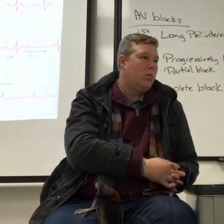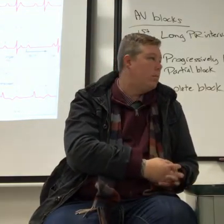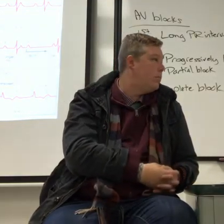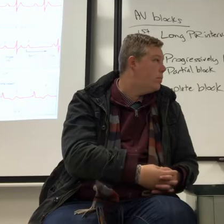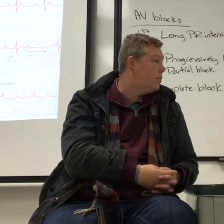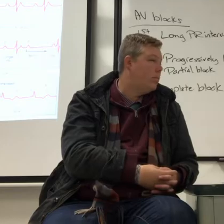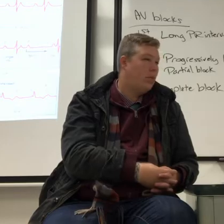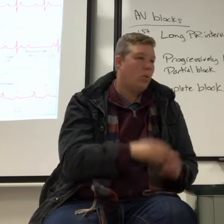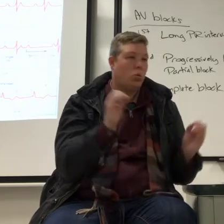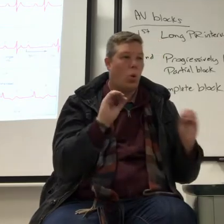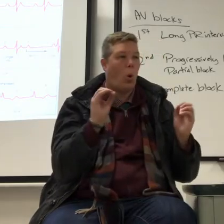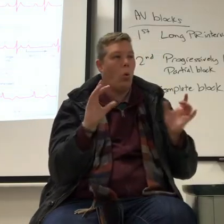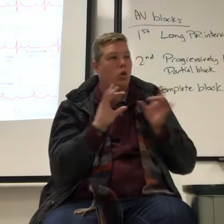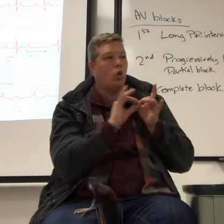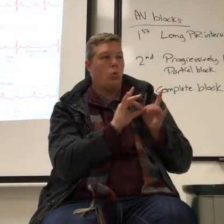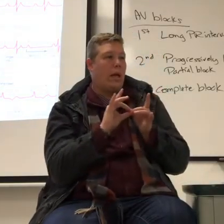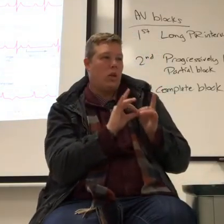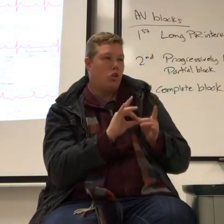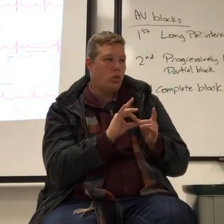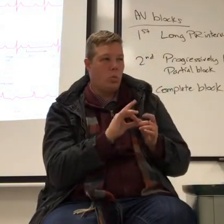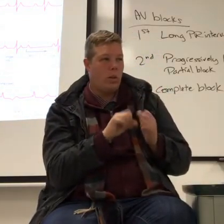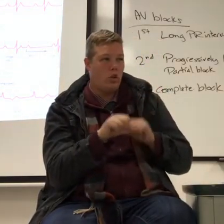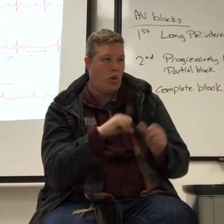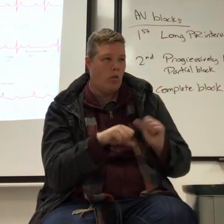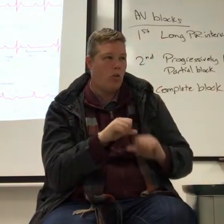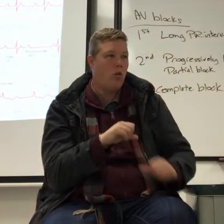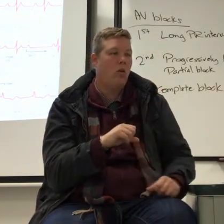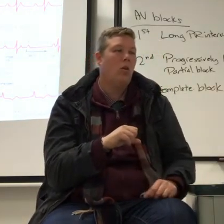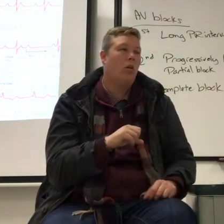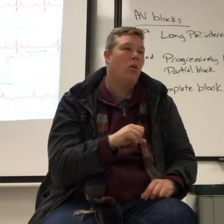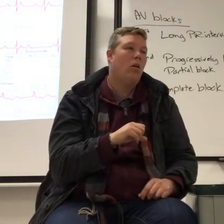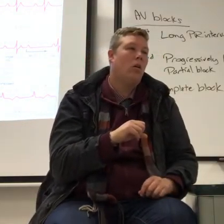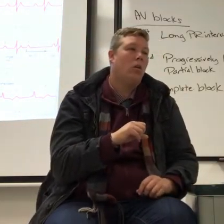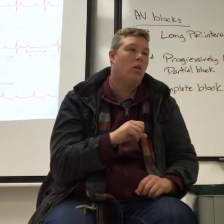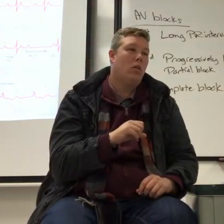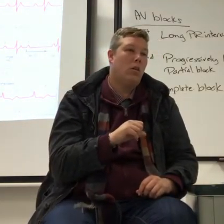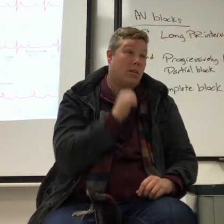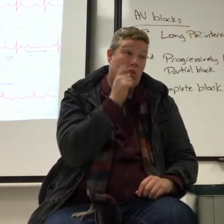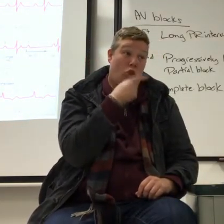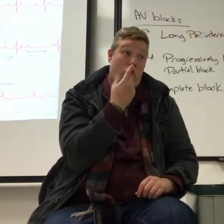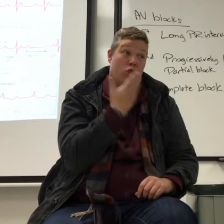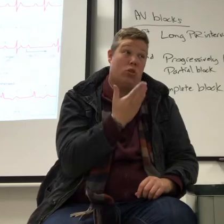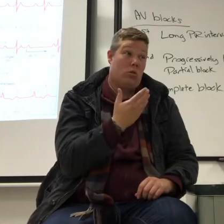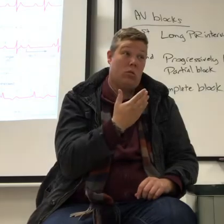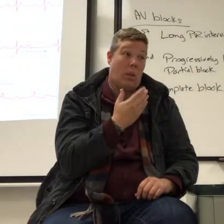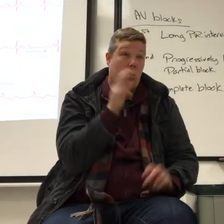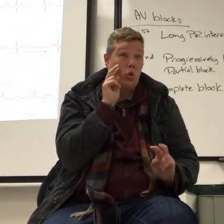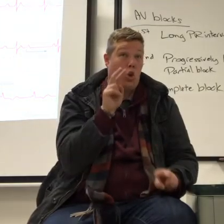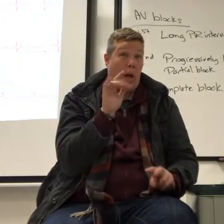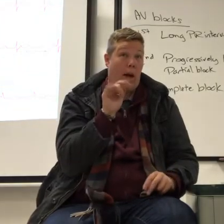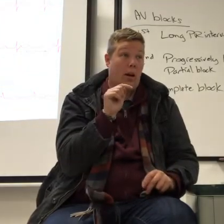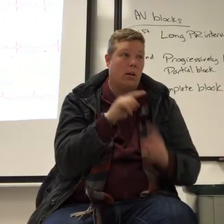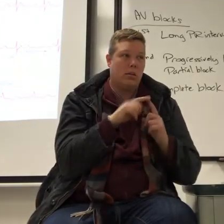There's no association with those waves. It doesn't look good. You can just look at it. It doesn't look good at